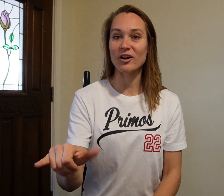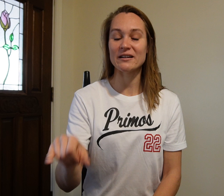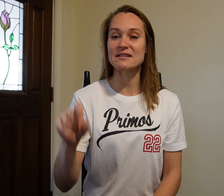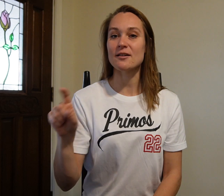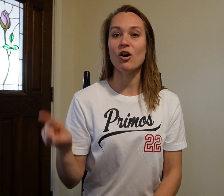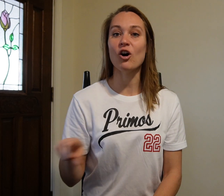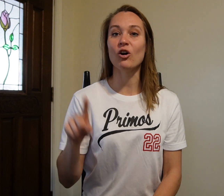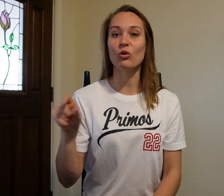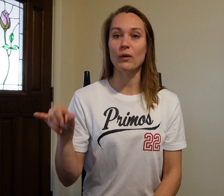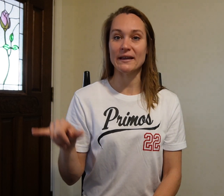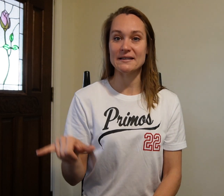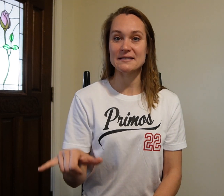is always,